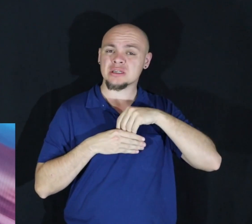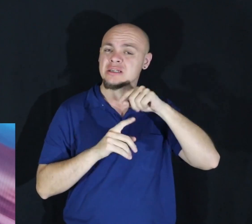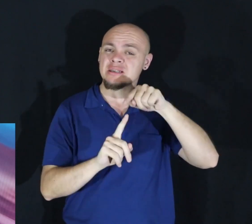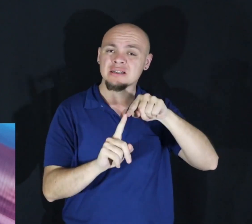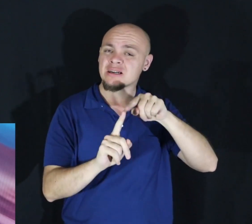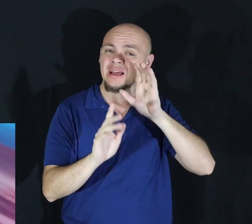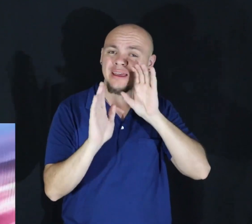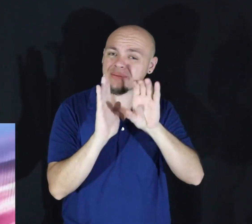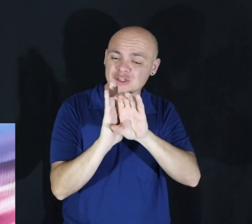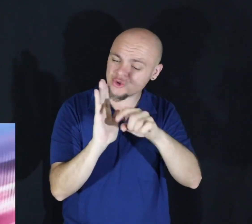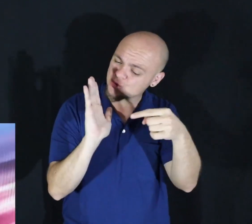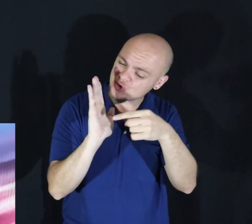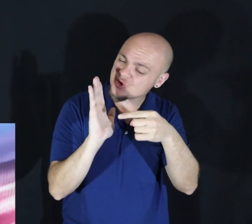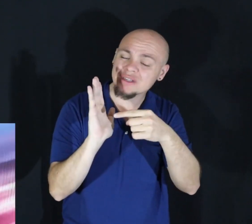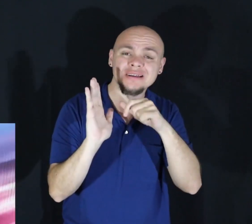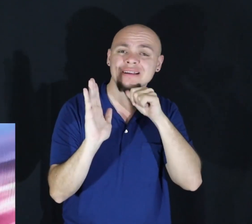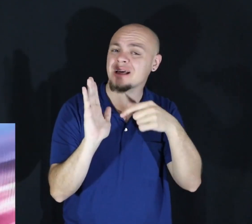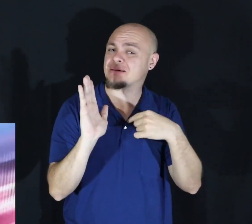truly me.